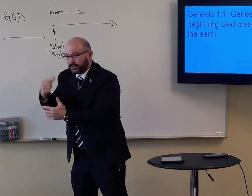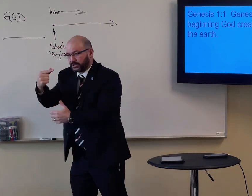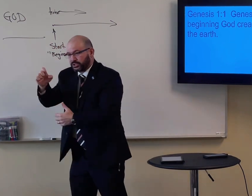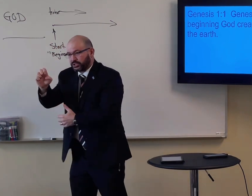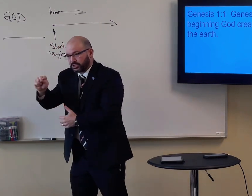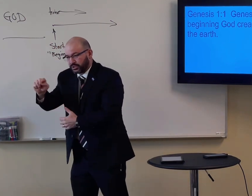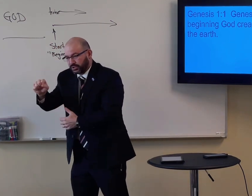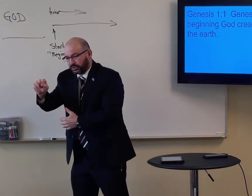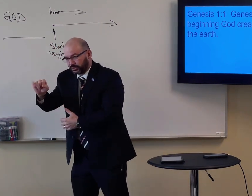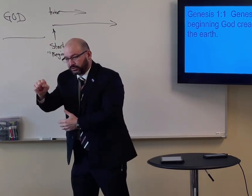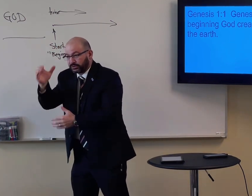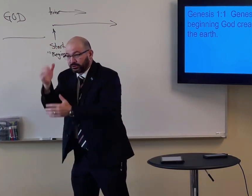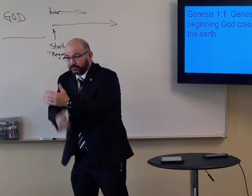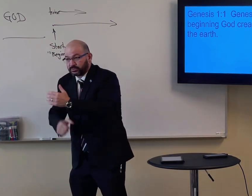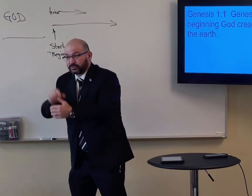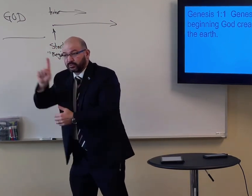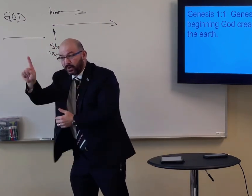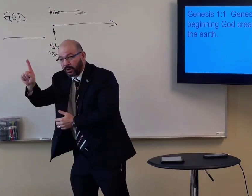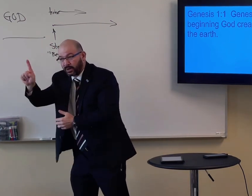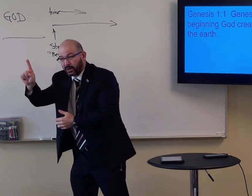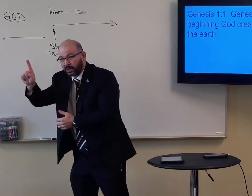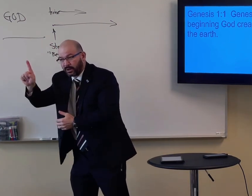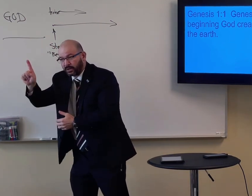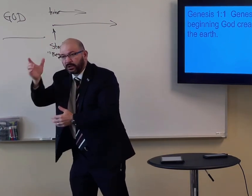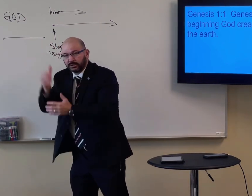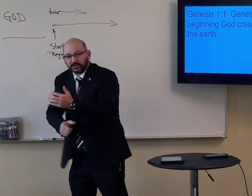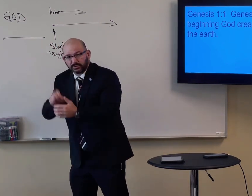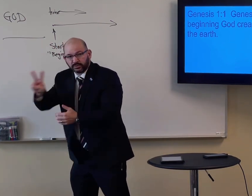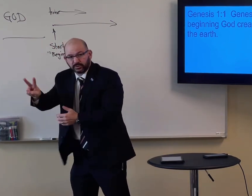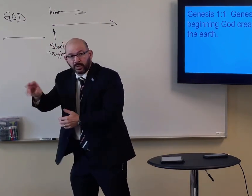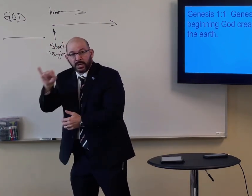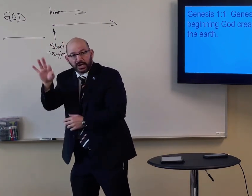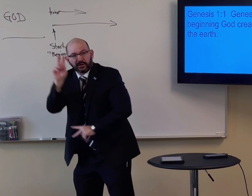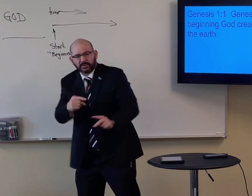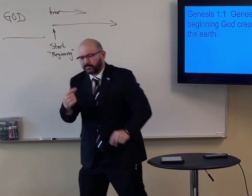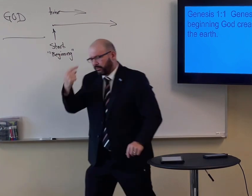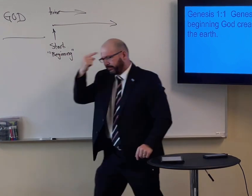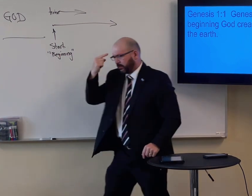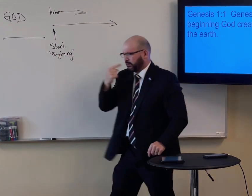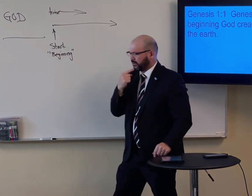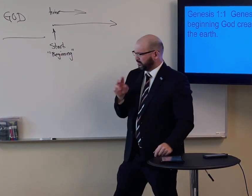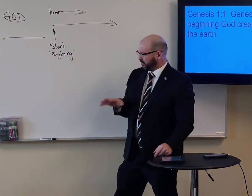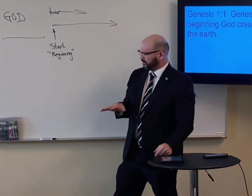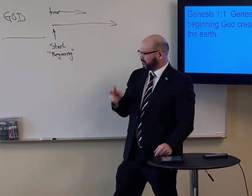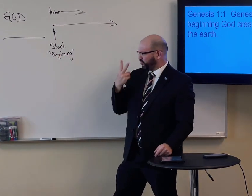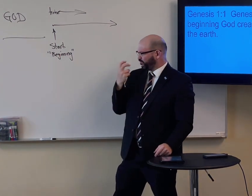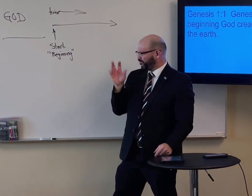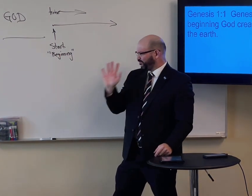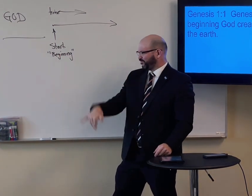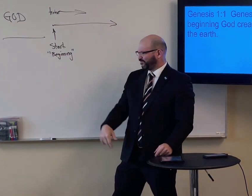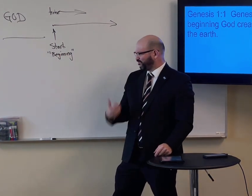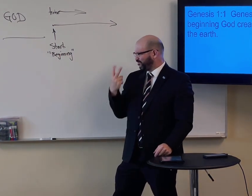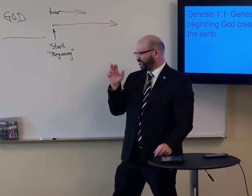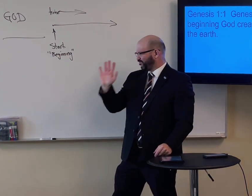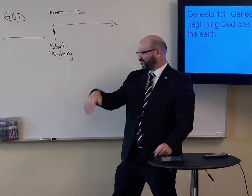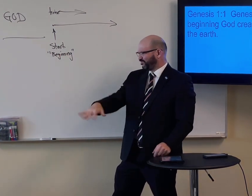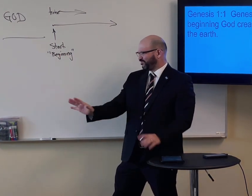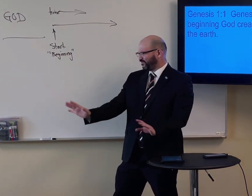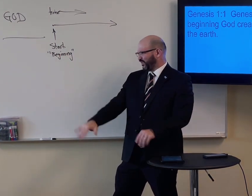won't believe Genesis chapter 1 and chapter 2. They say, no, you know, that